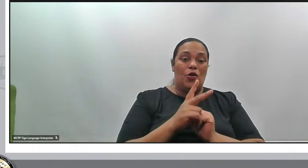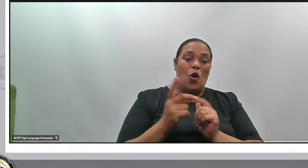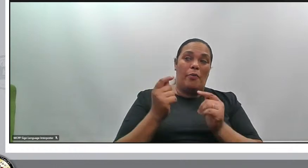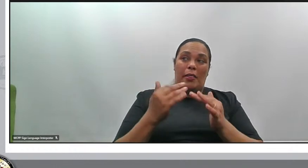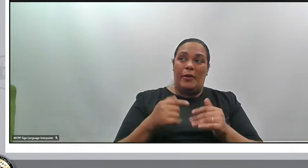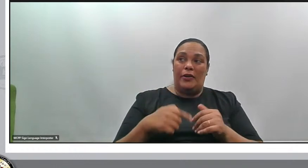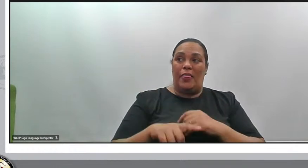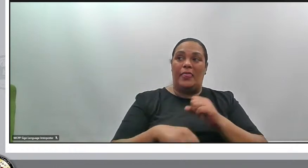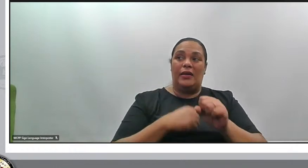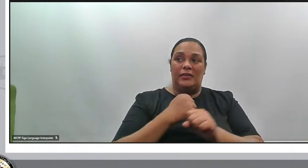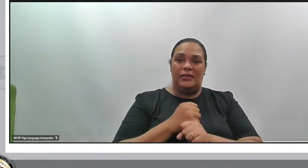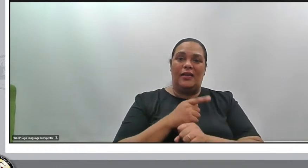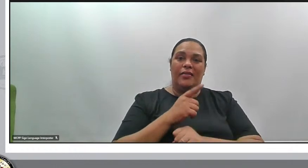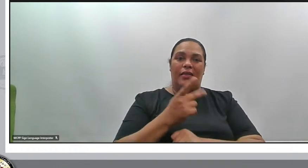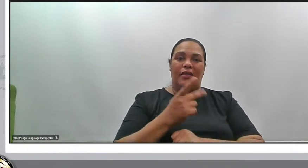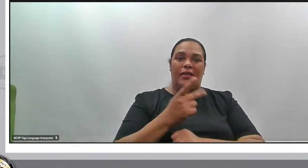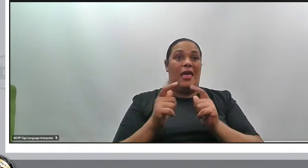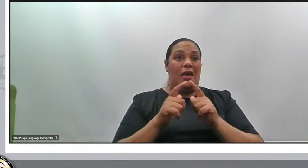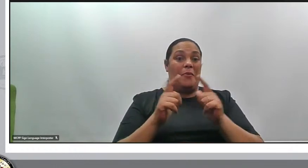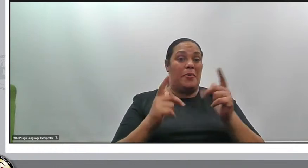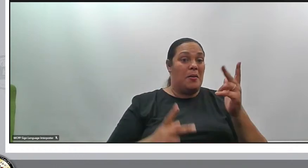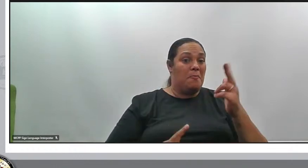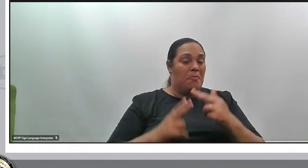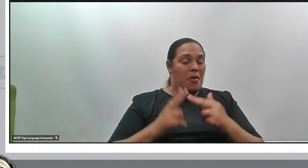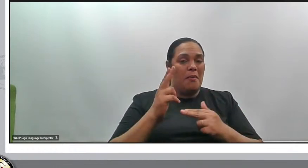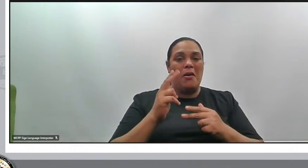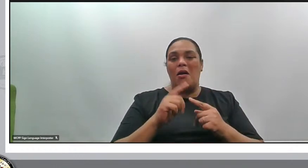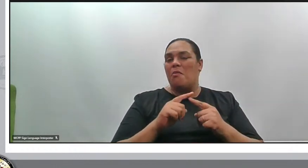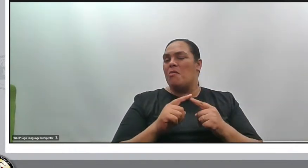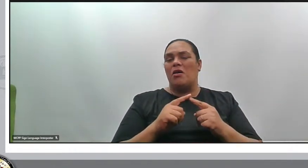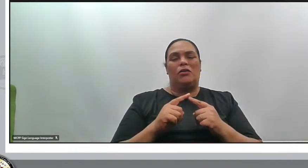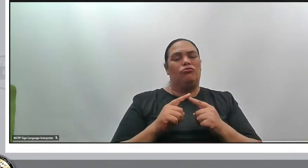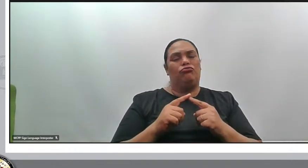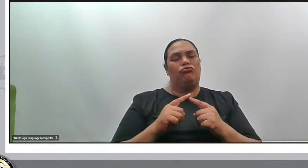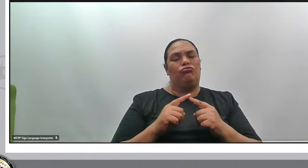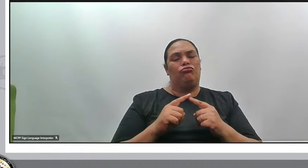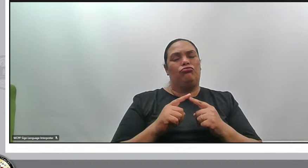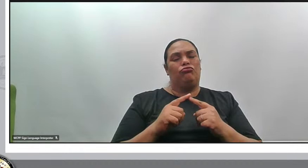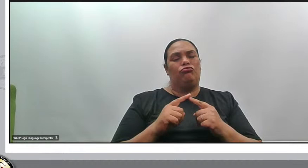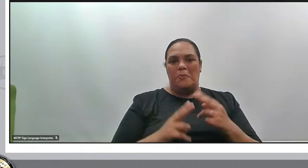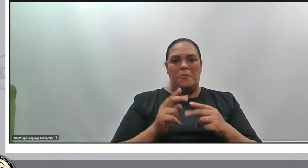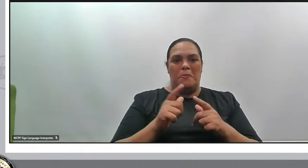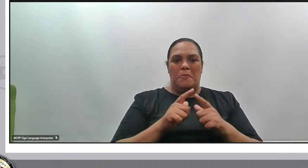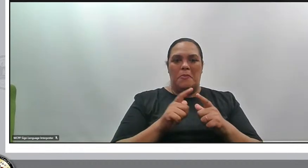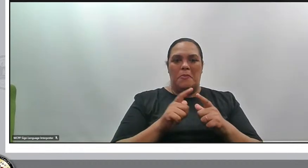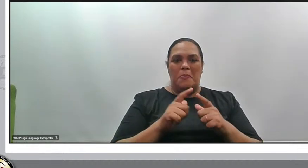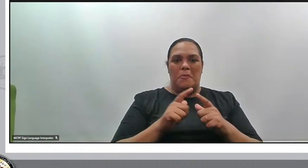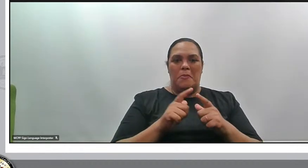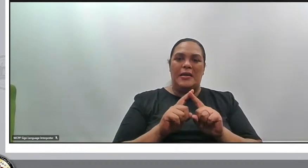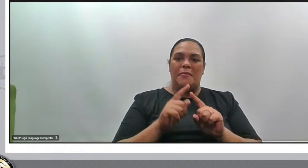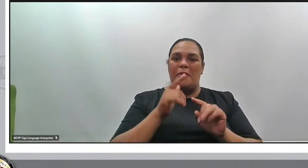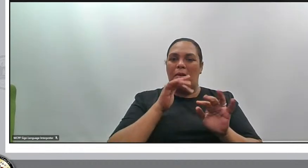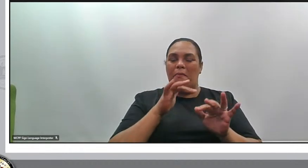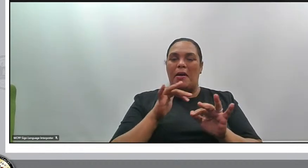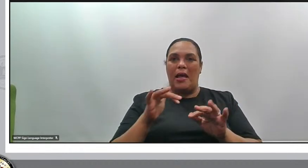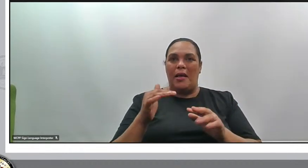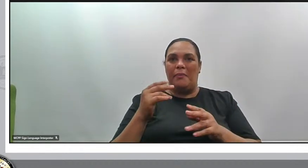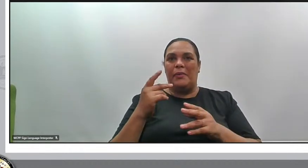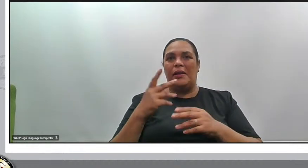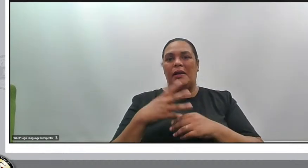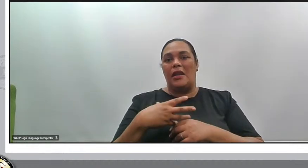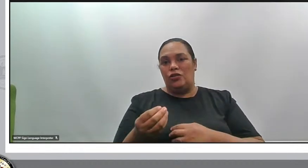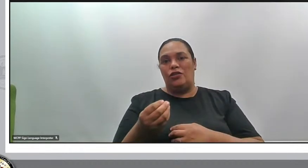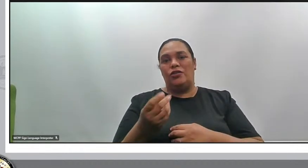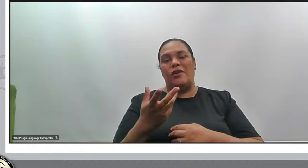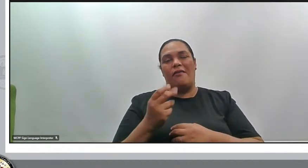year, it seems like a big cut, but it isn't really. In terms of public education and outreach, we